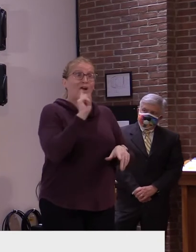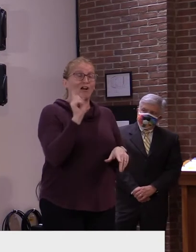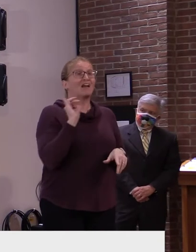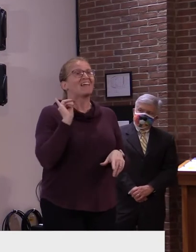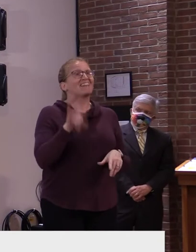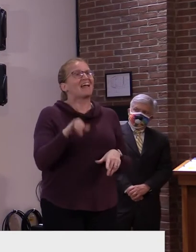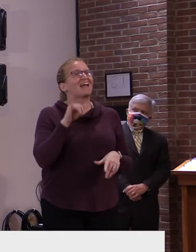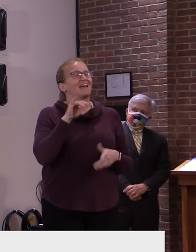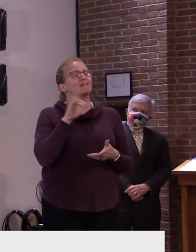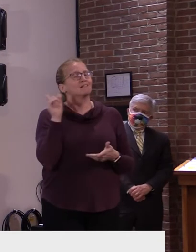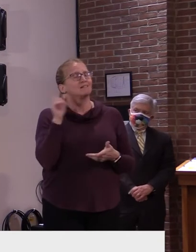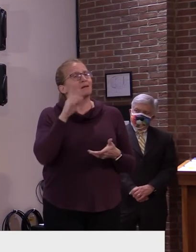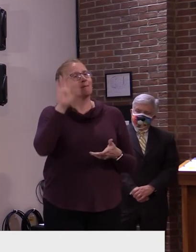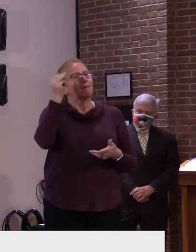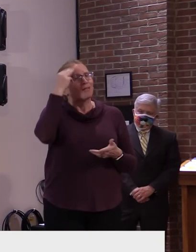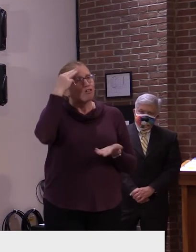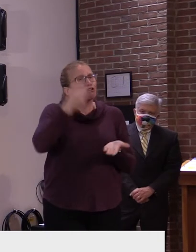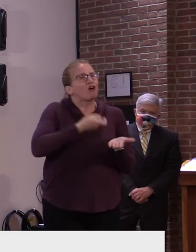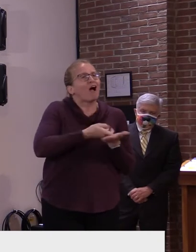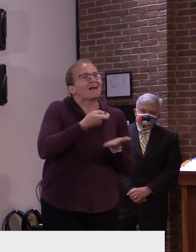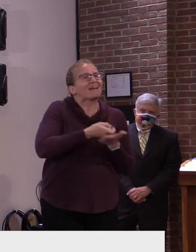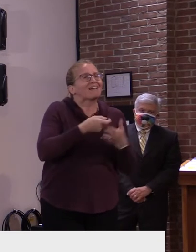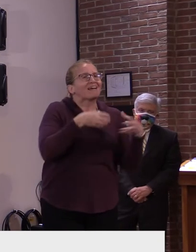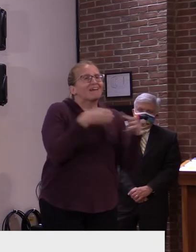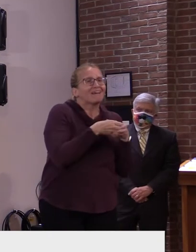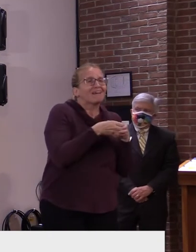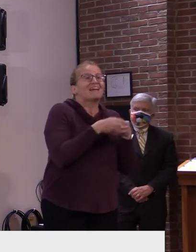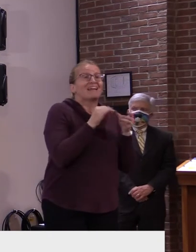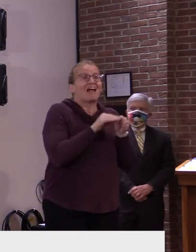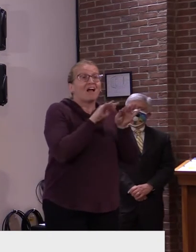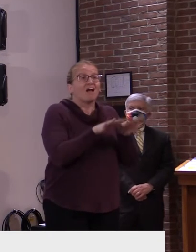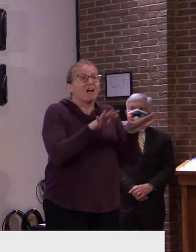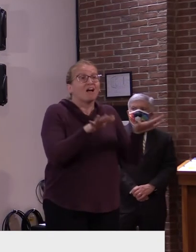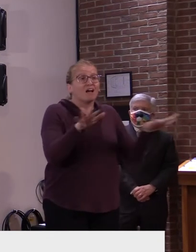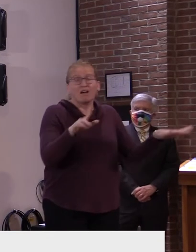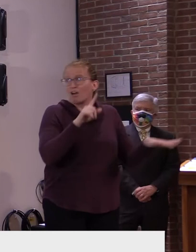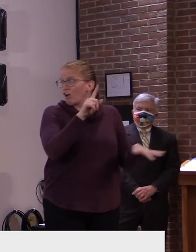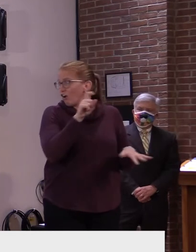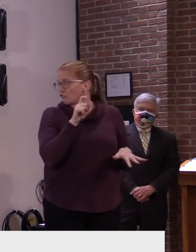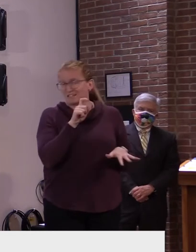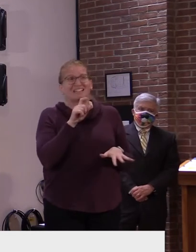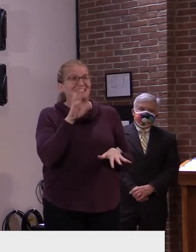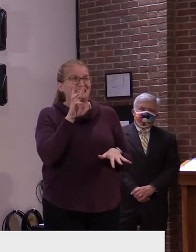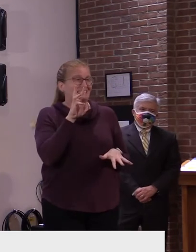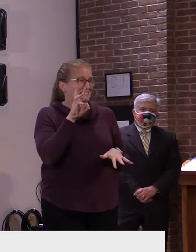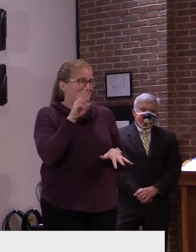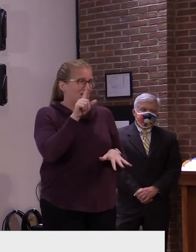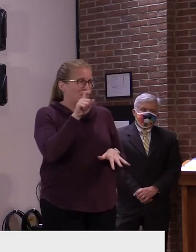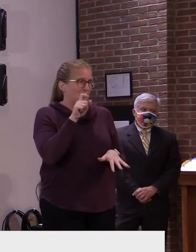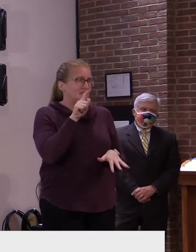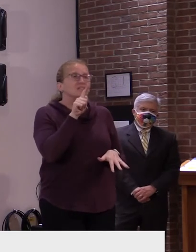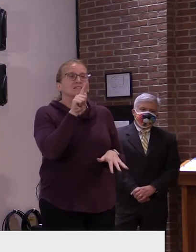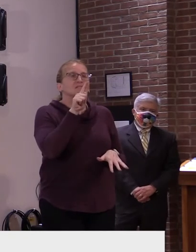stands at 125 cases including 76 of those at st mike's